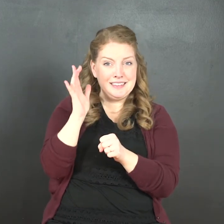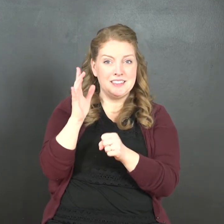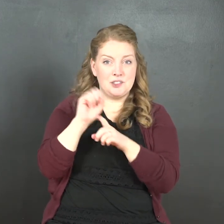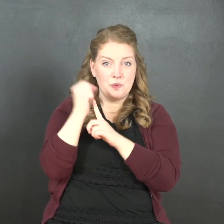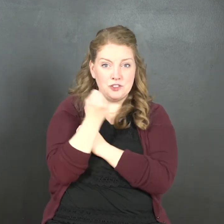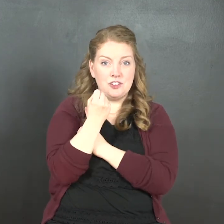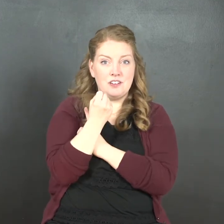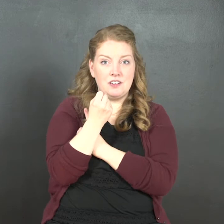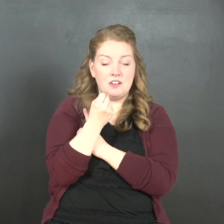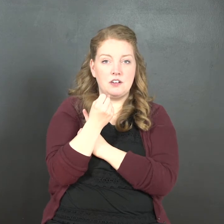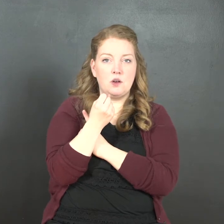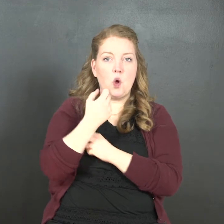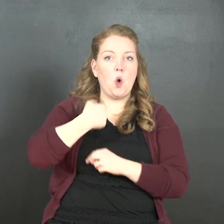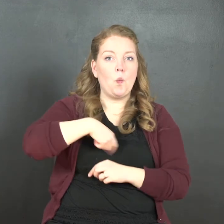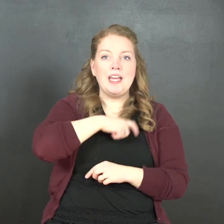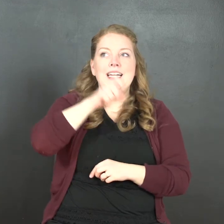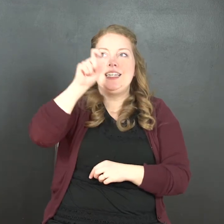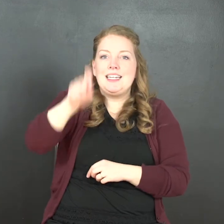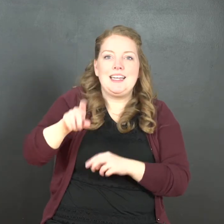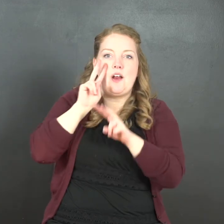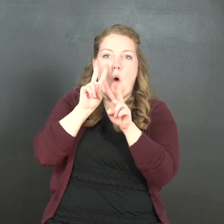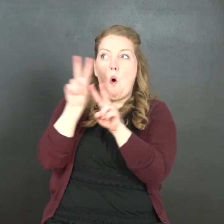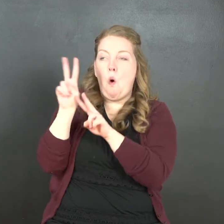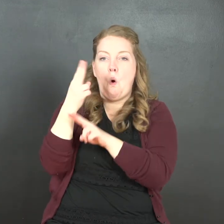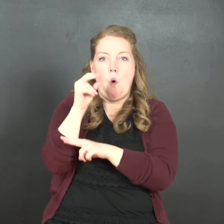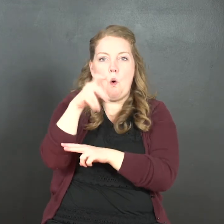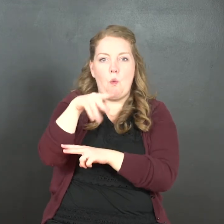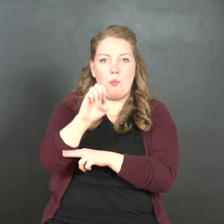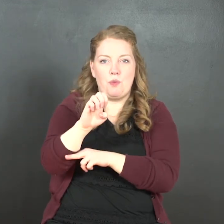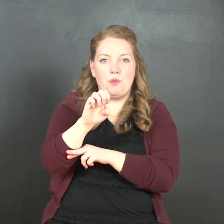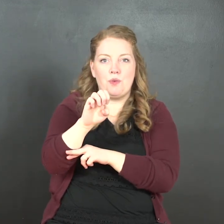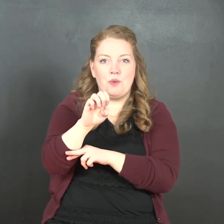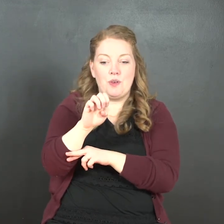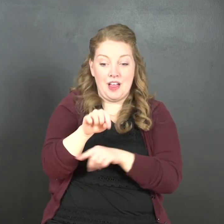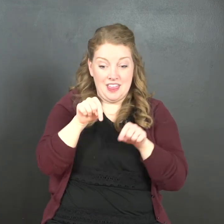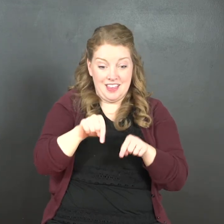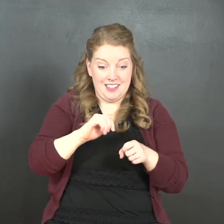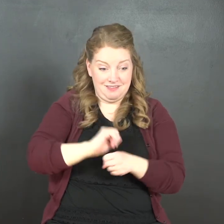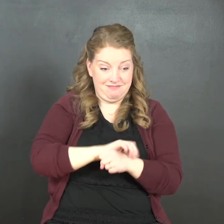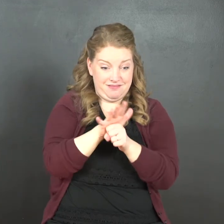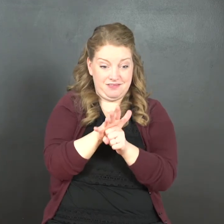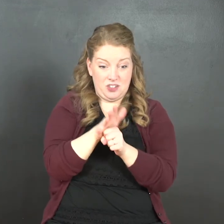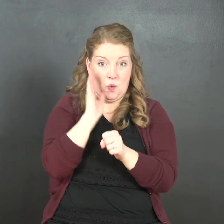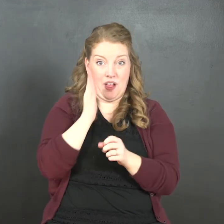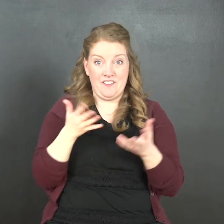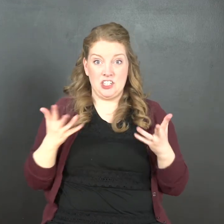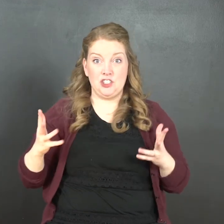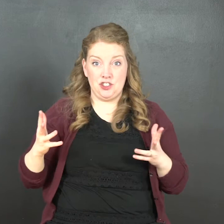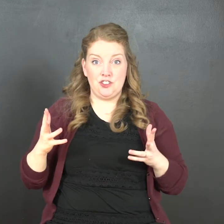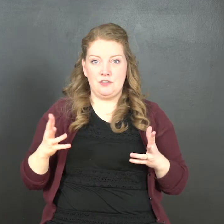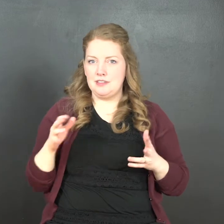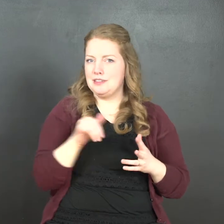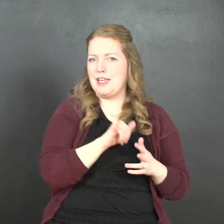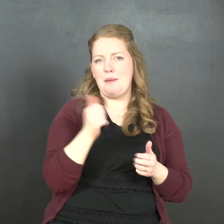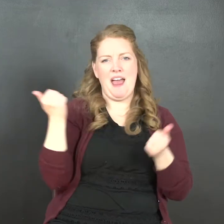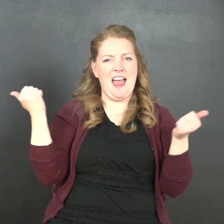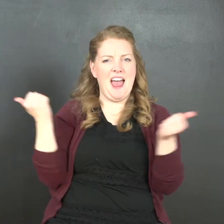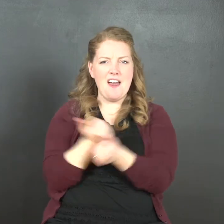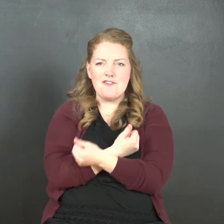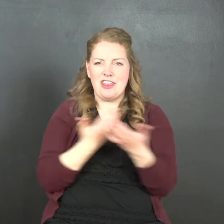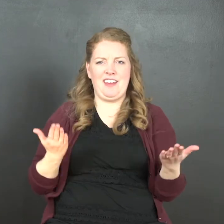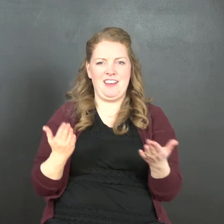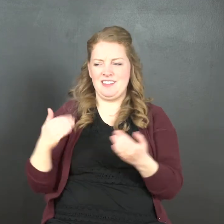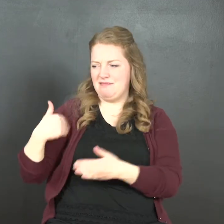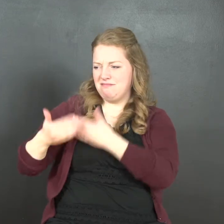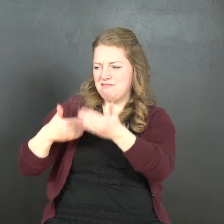and the quarantine, it demands hope from us. You see, this too shall pass, and we all kind of cling to that in a hope that